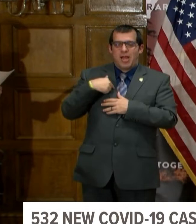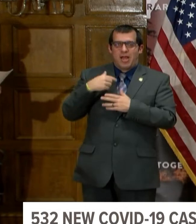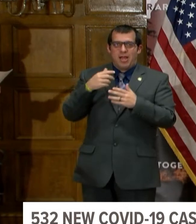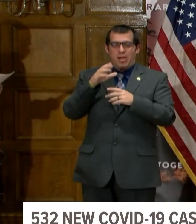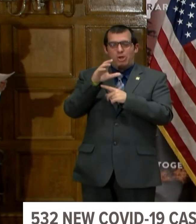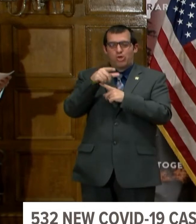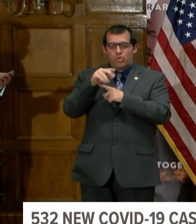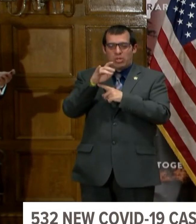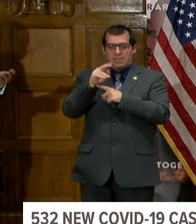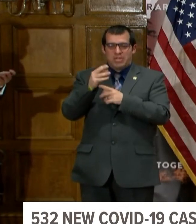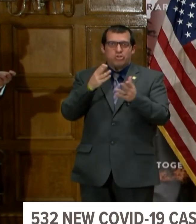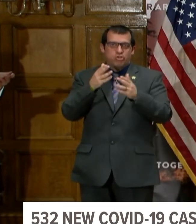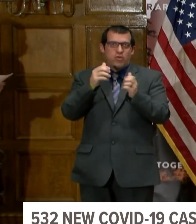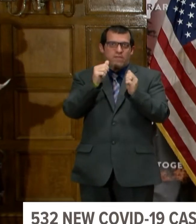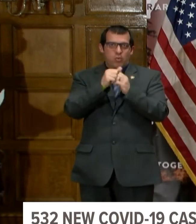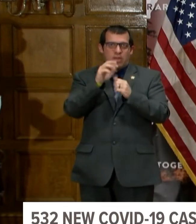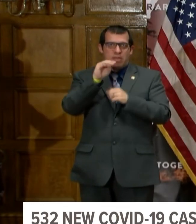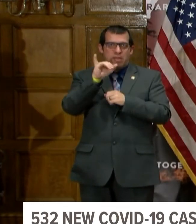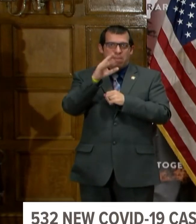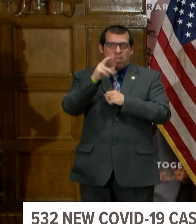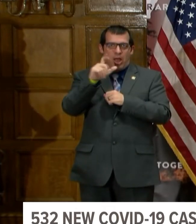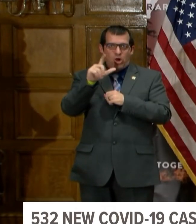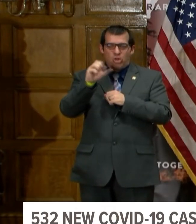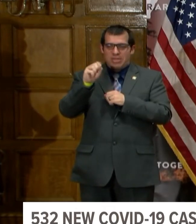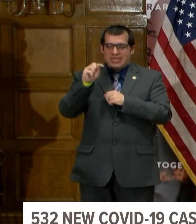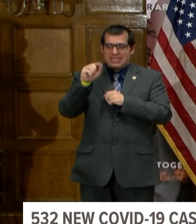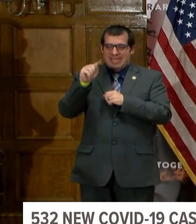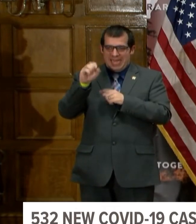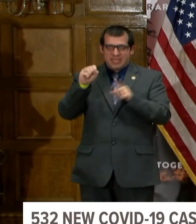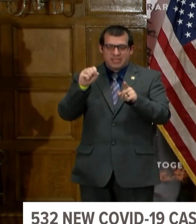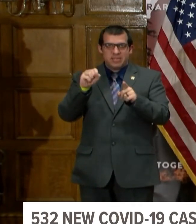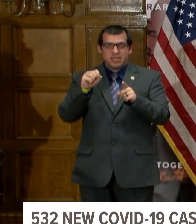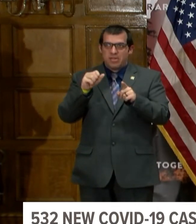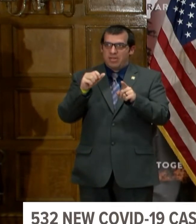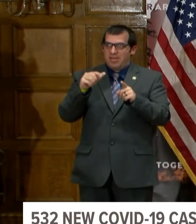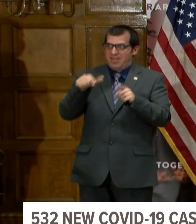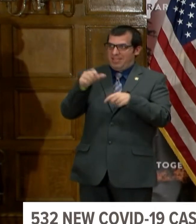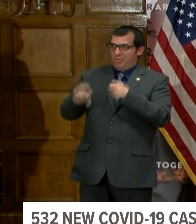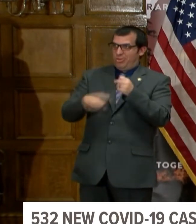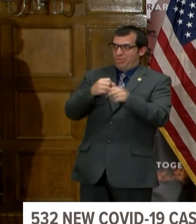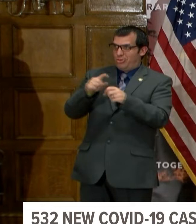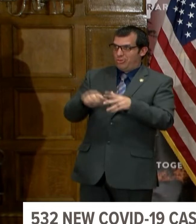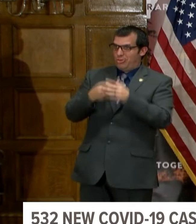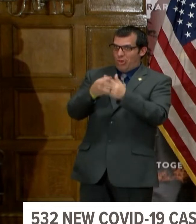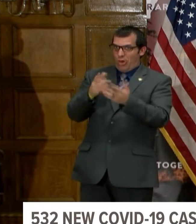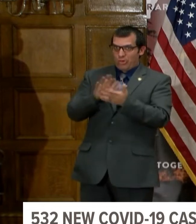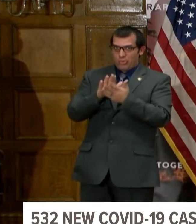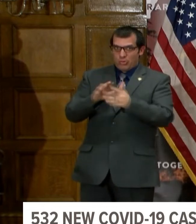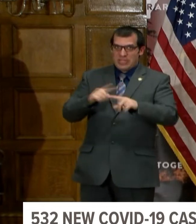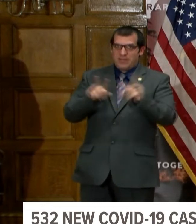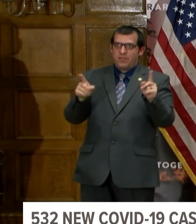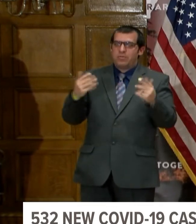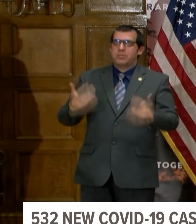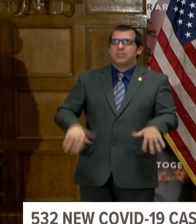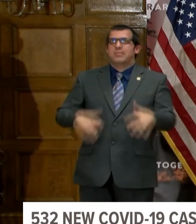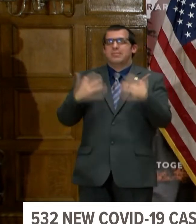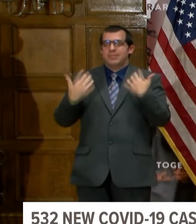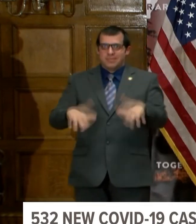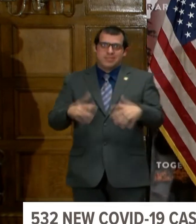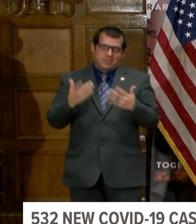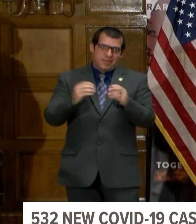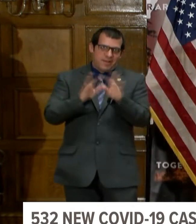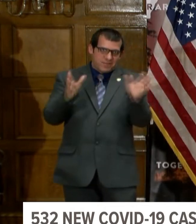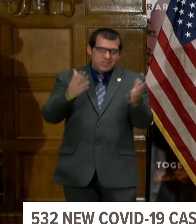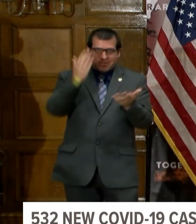there. And to say that we've began school differently this year is an understatement. We have developed a Ready for Learning